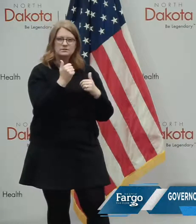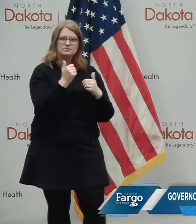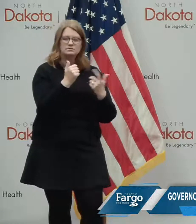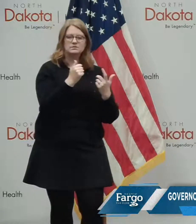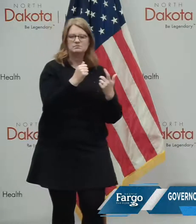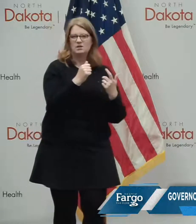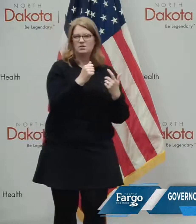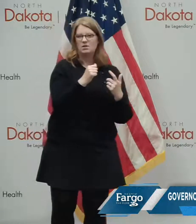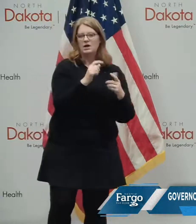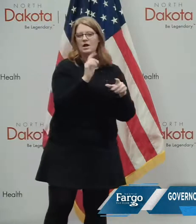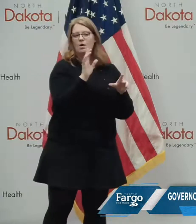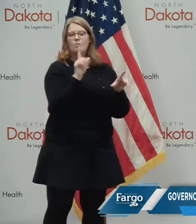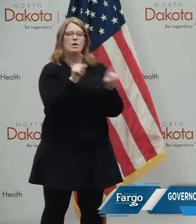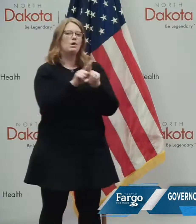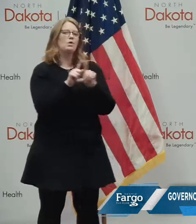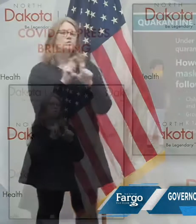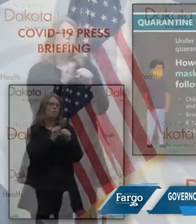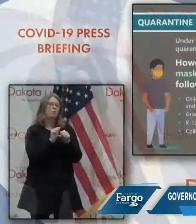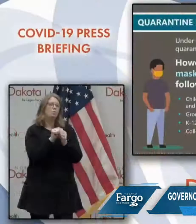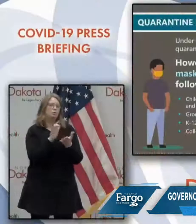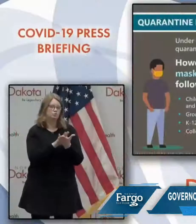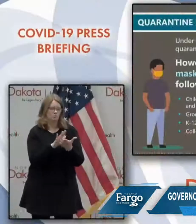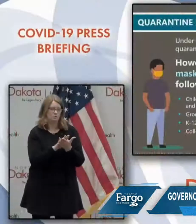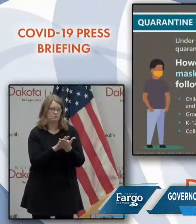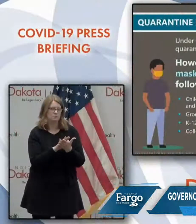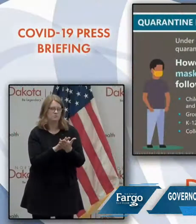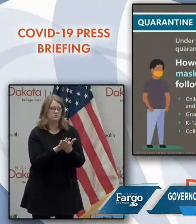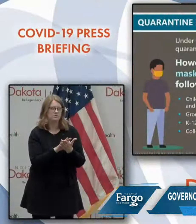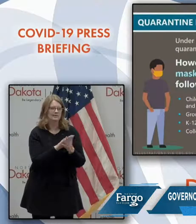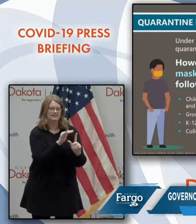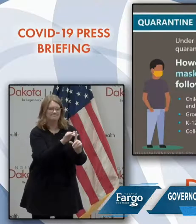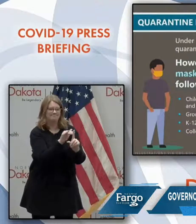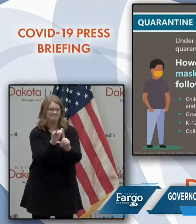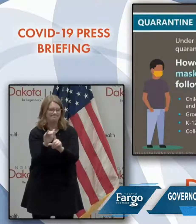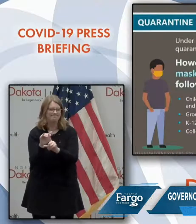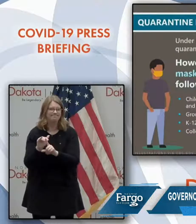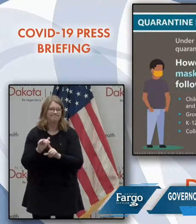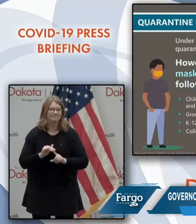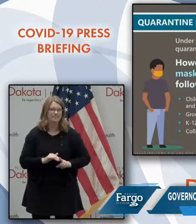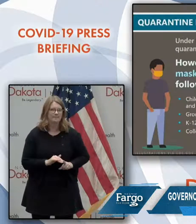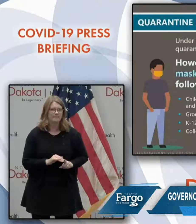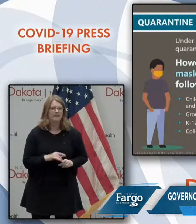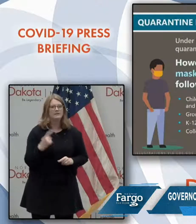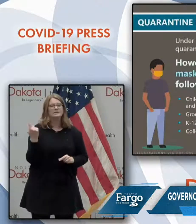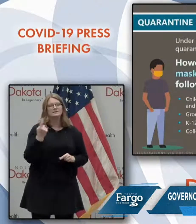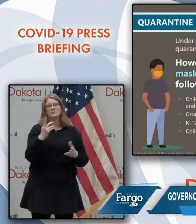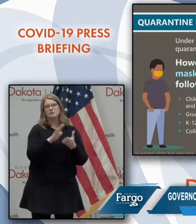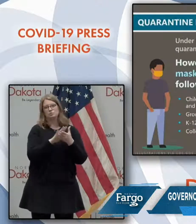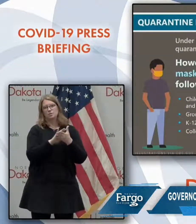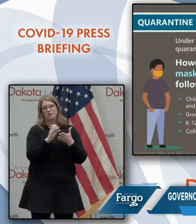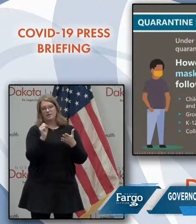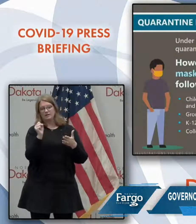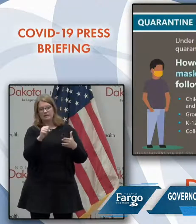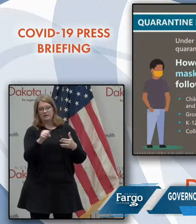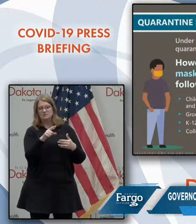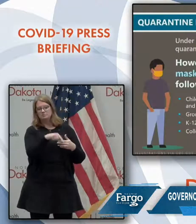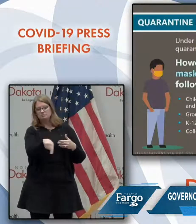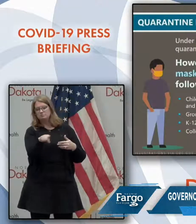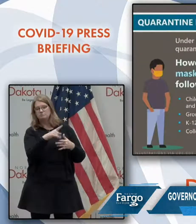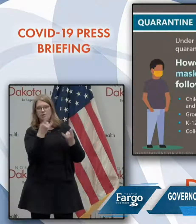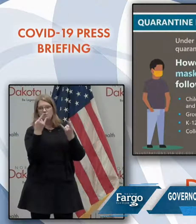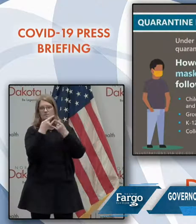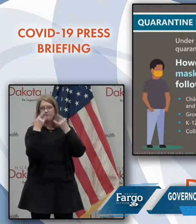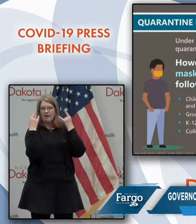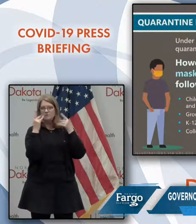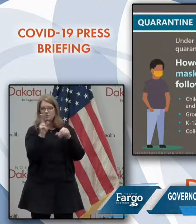with the schools to make sure that that somebody at the school can verify that there was mask use, and that